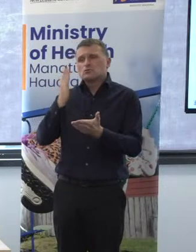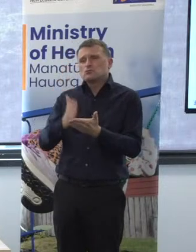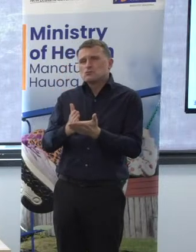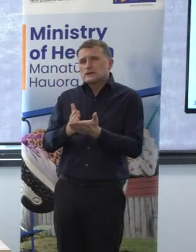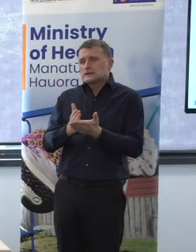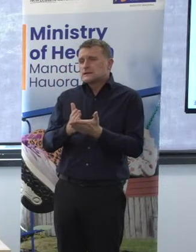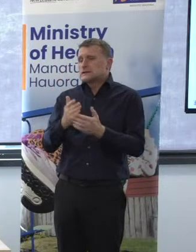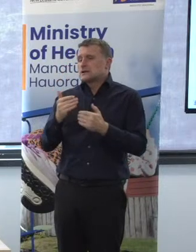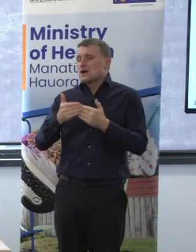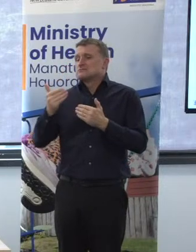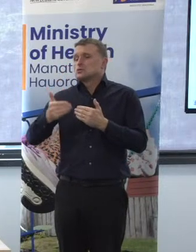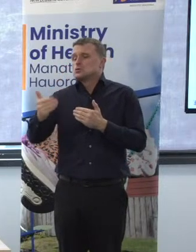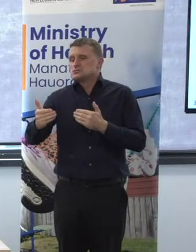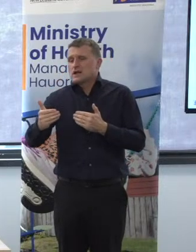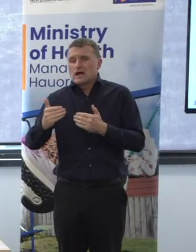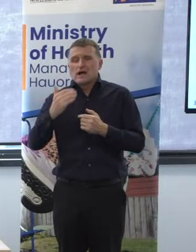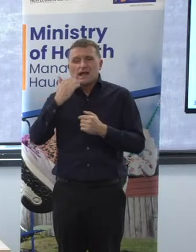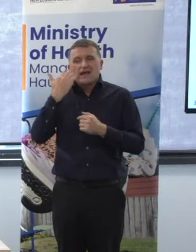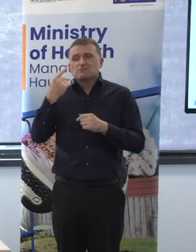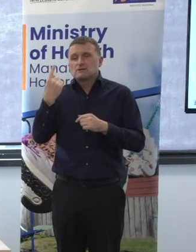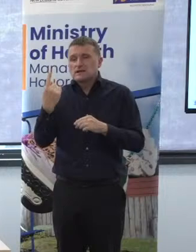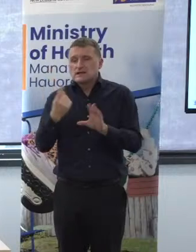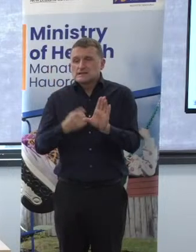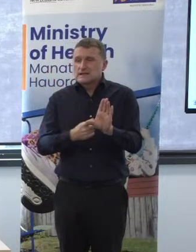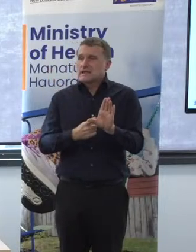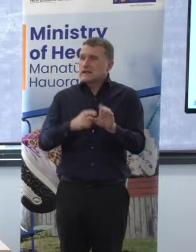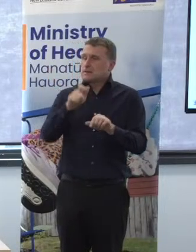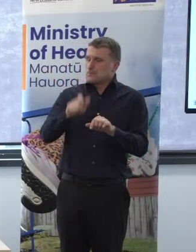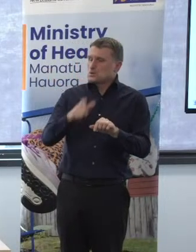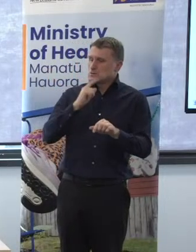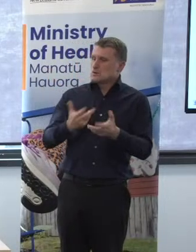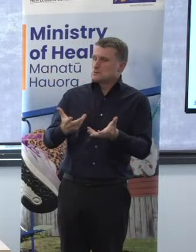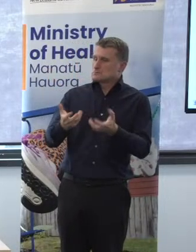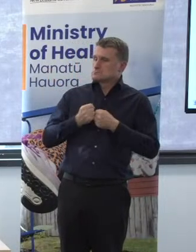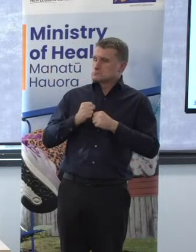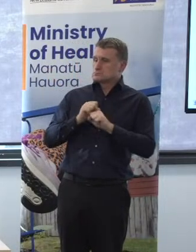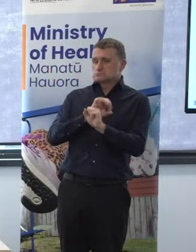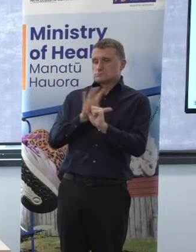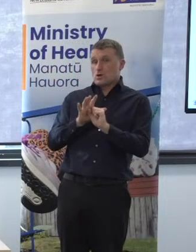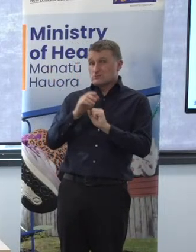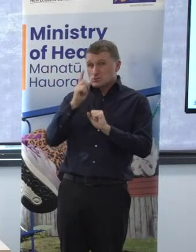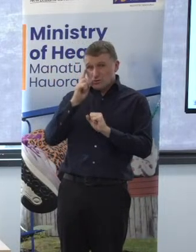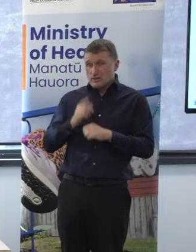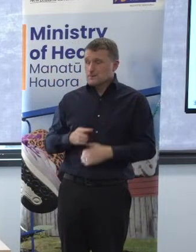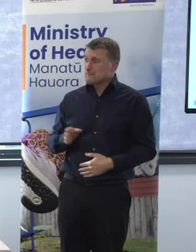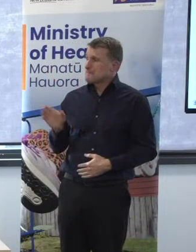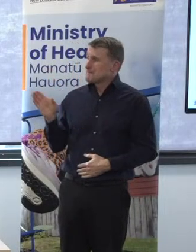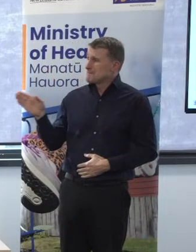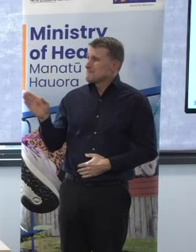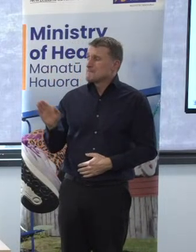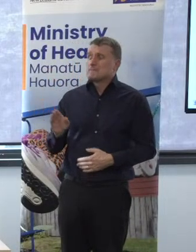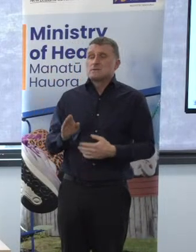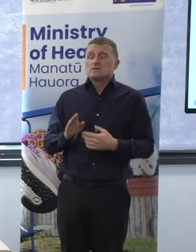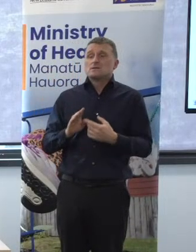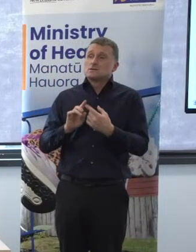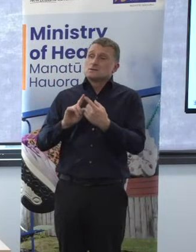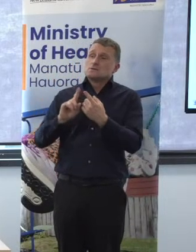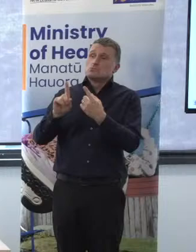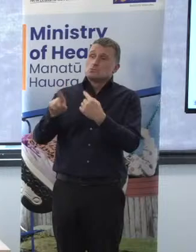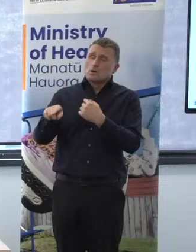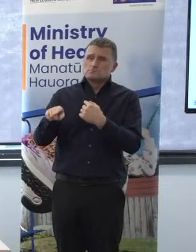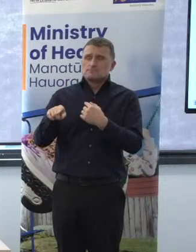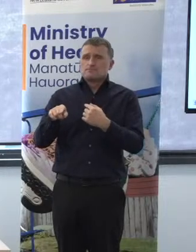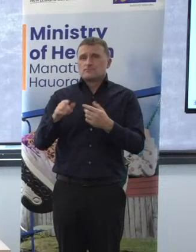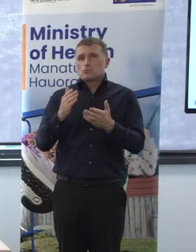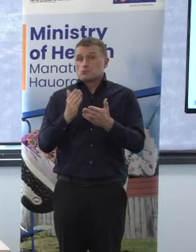vaccinated? I think that it's still unknown at this point. So, New Zealand has caught up to the rest of the world, and we're learning